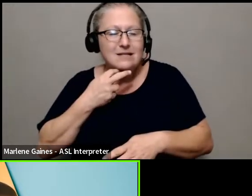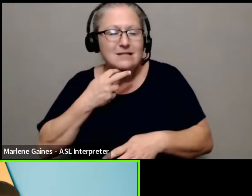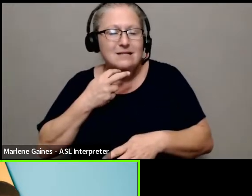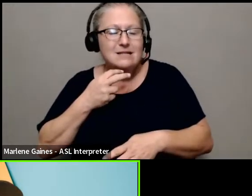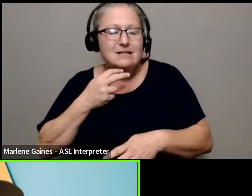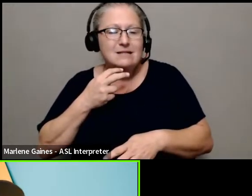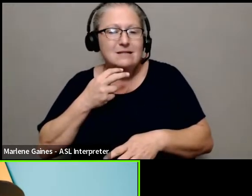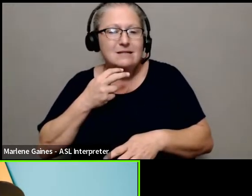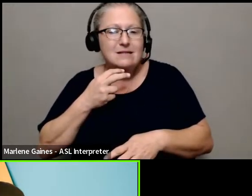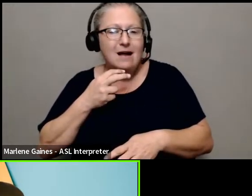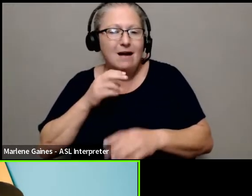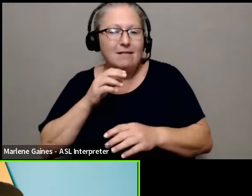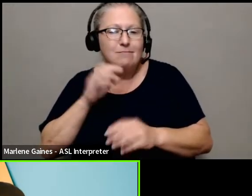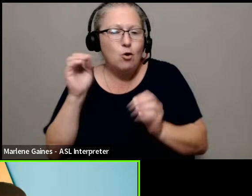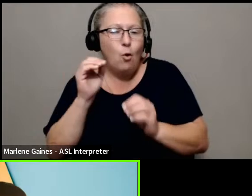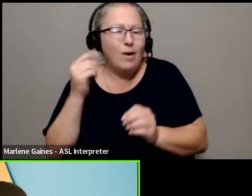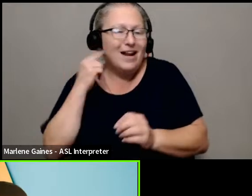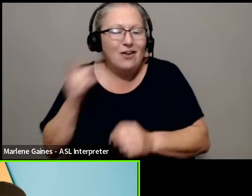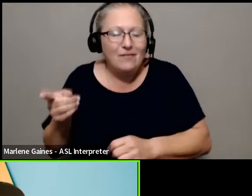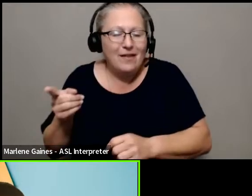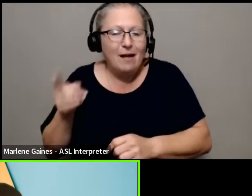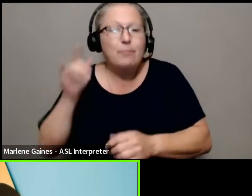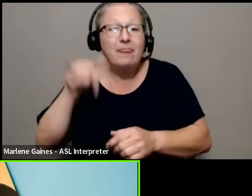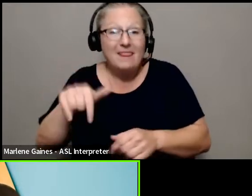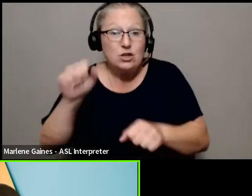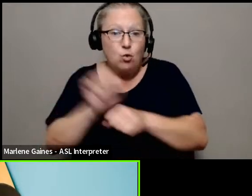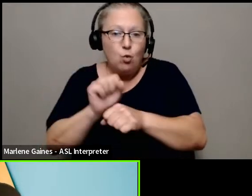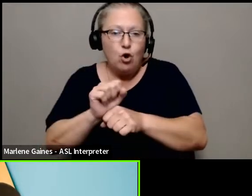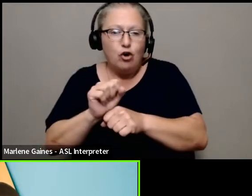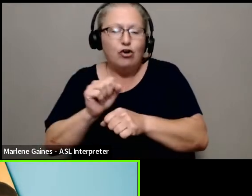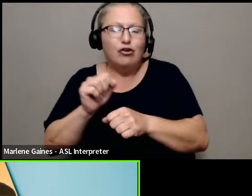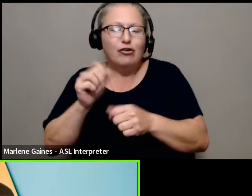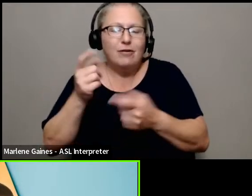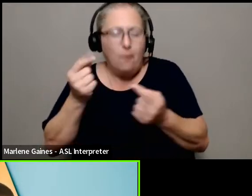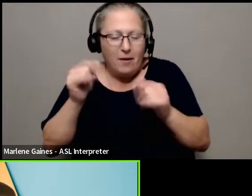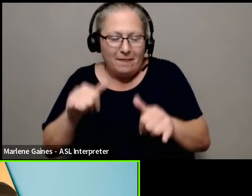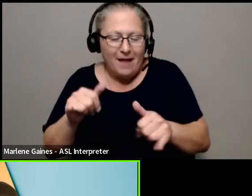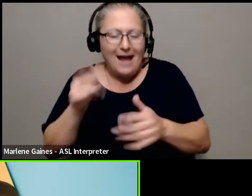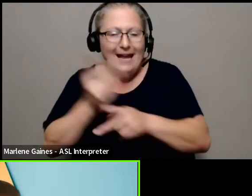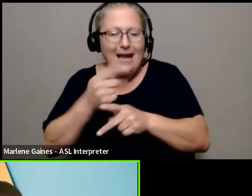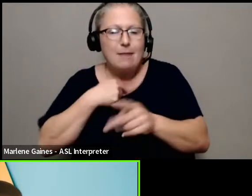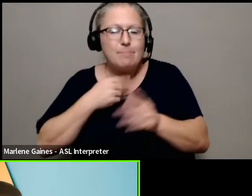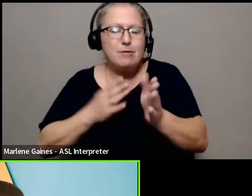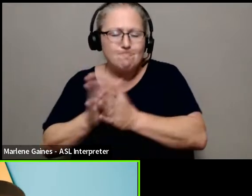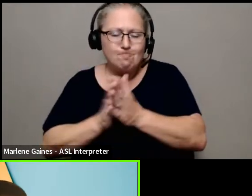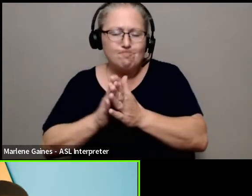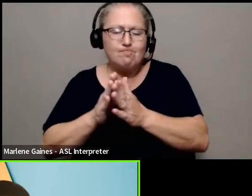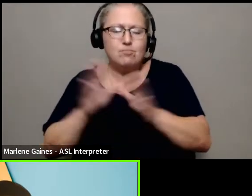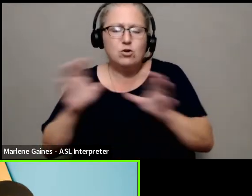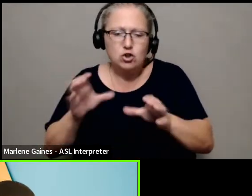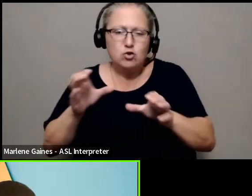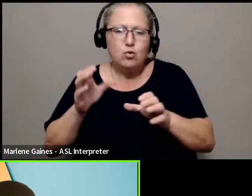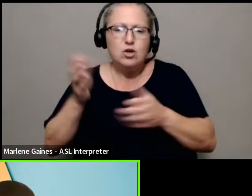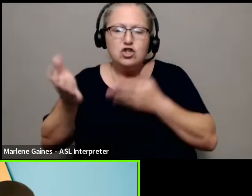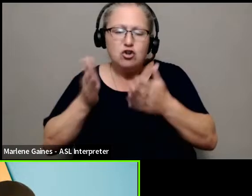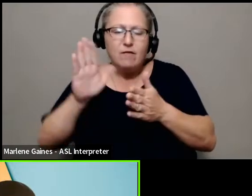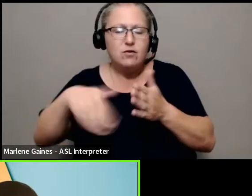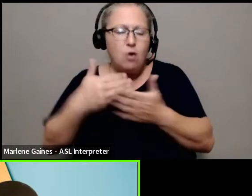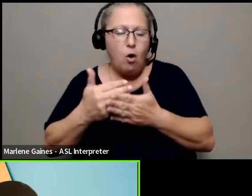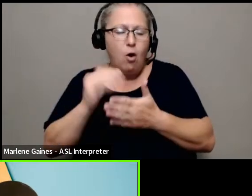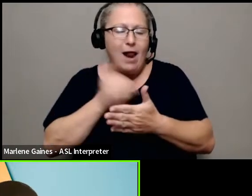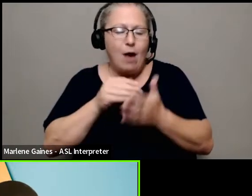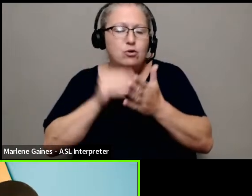gone unheard. And that's what this work is. That's what keeps me driving to do what I do to serve every single one of our students in our